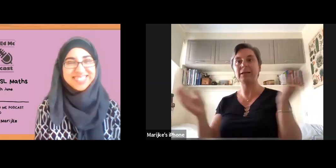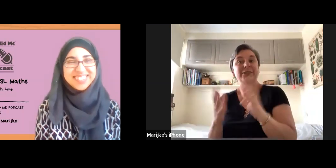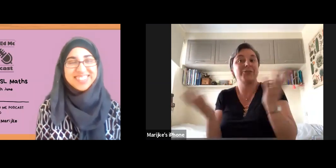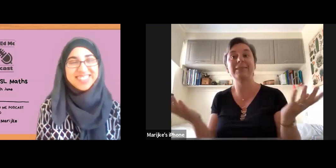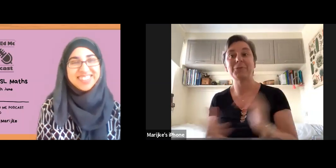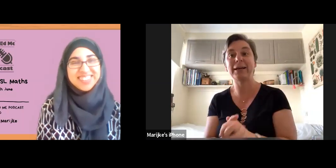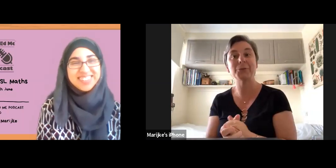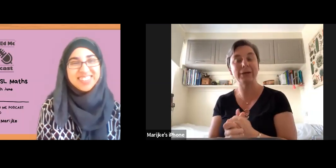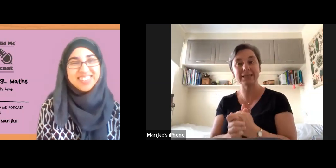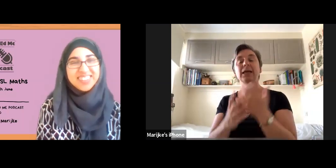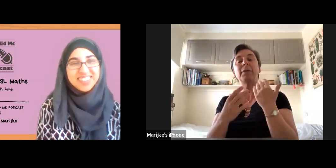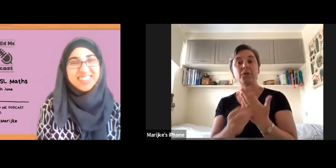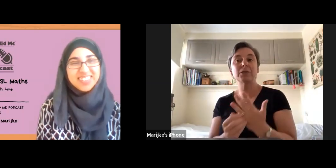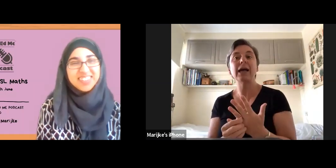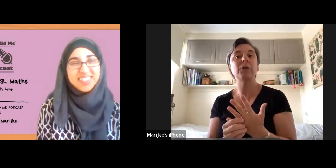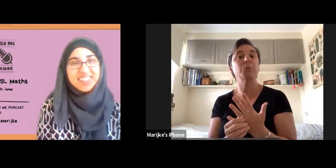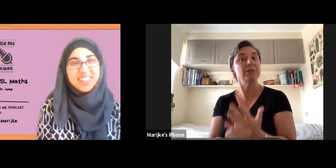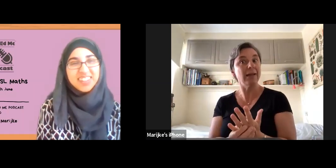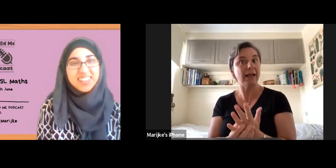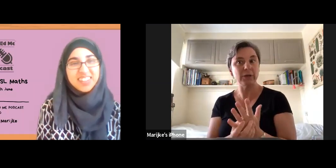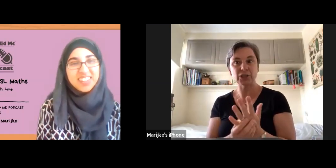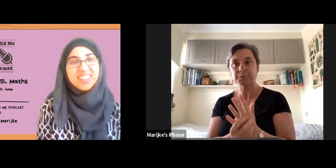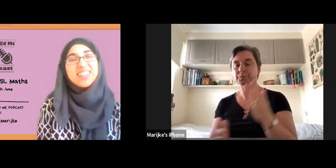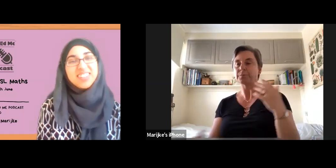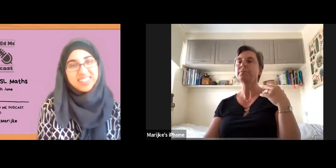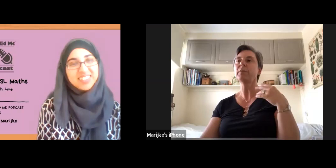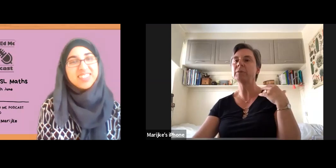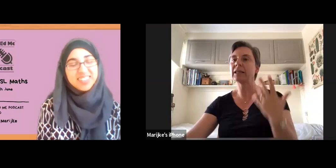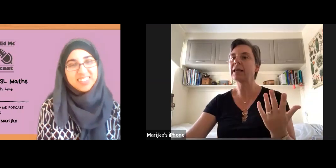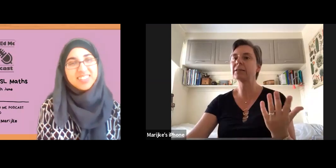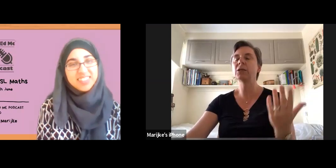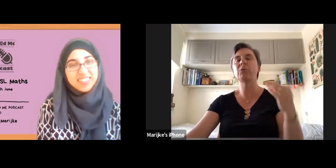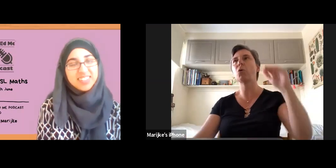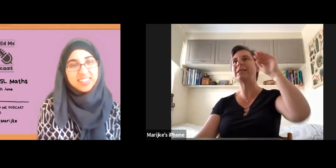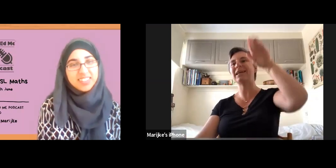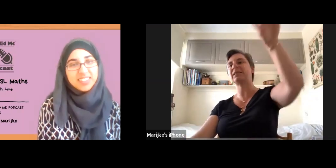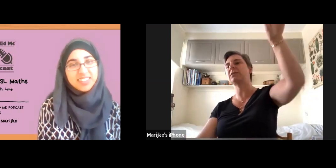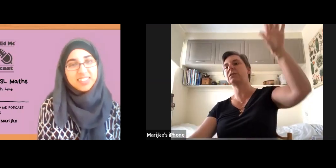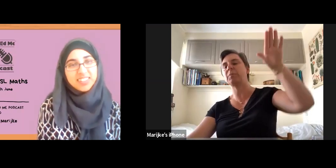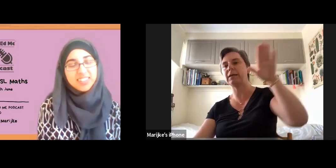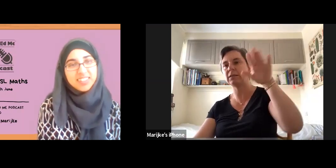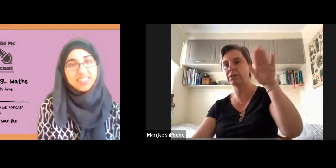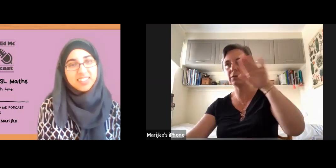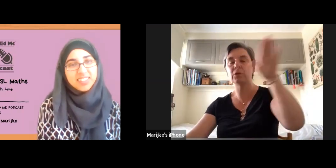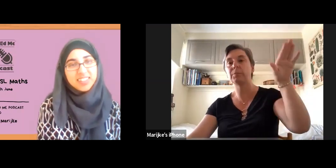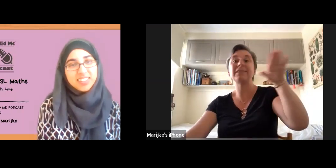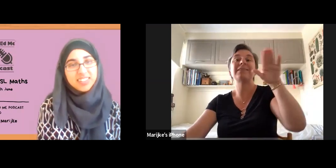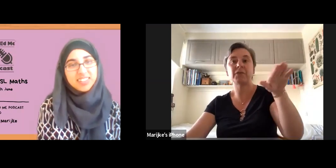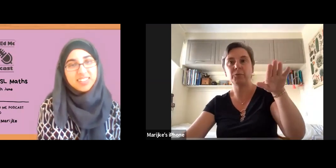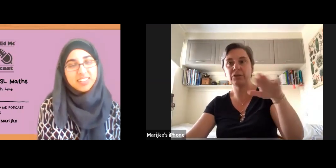the way I talk. My first language was sign language. And then, I was always destined by the deaf community. I was